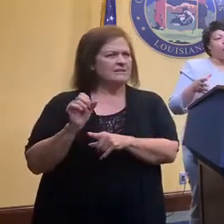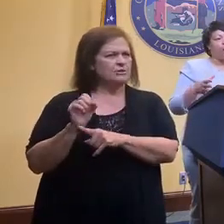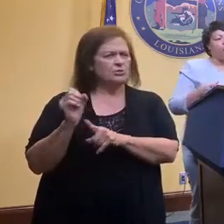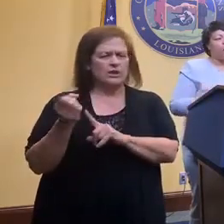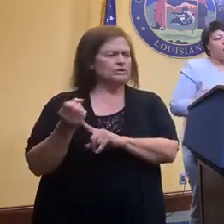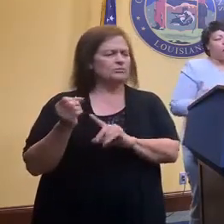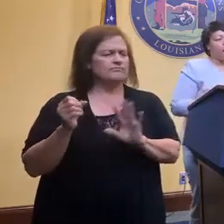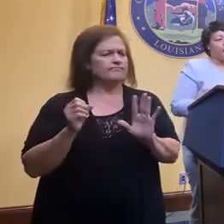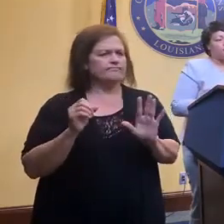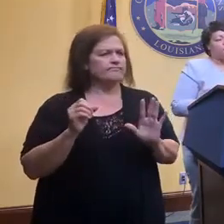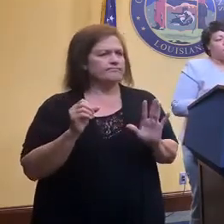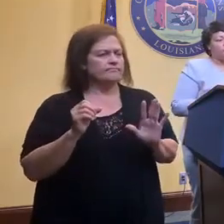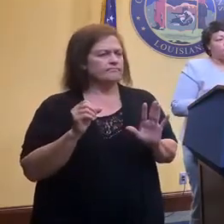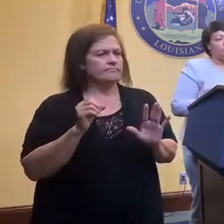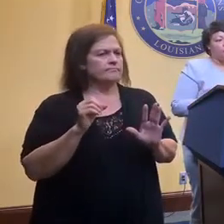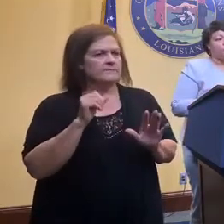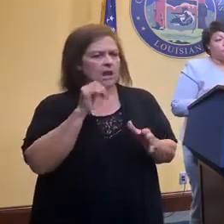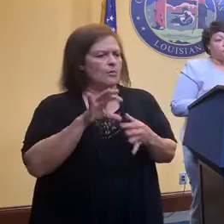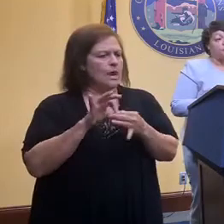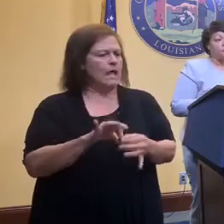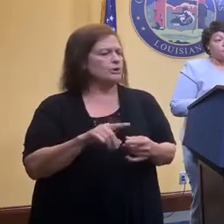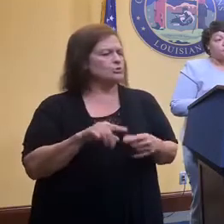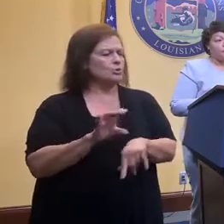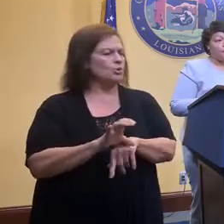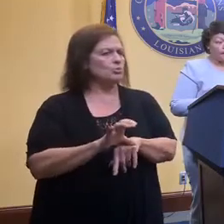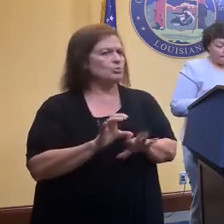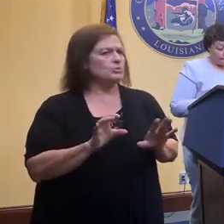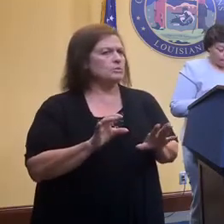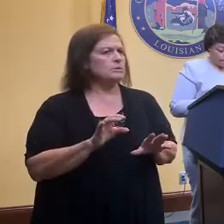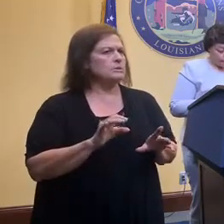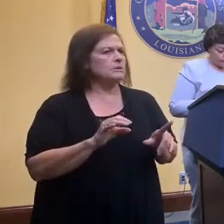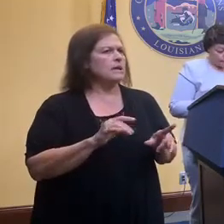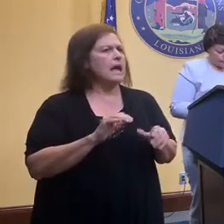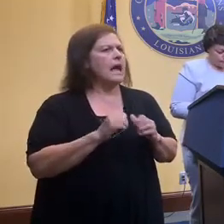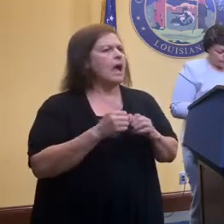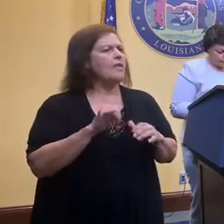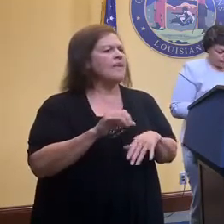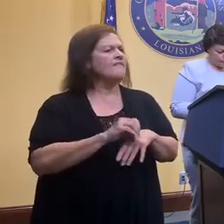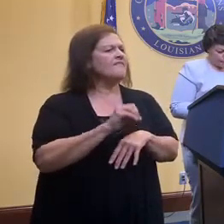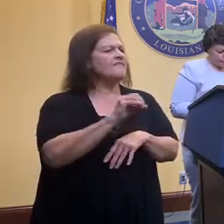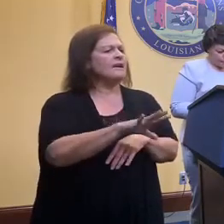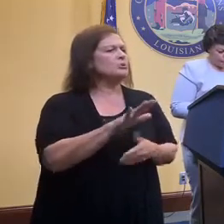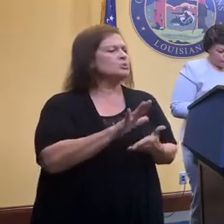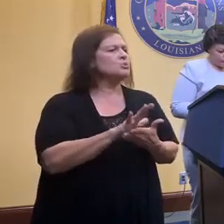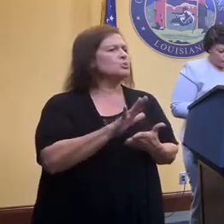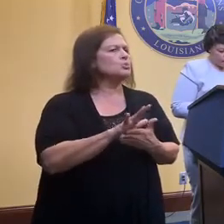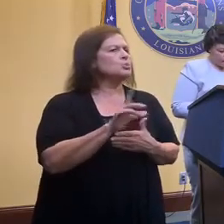not at all as it relates to our churches. And how might this affect schools?